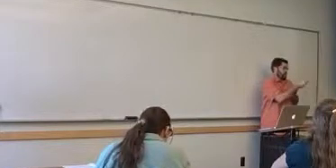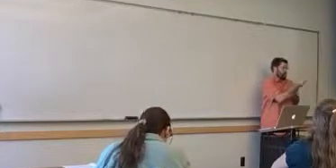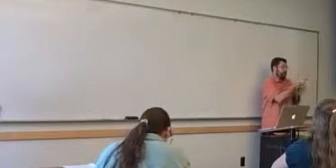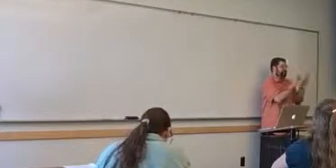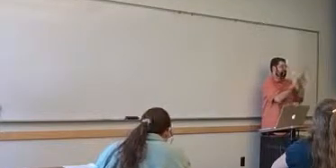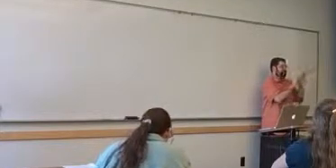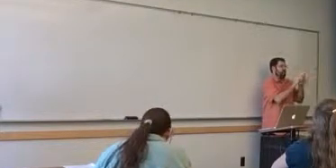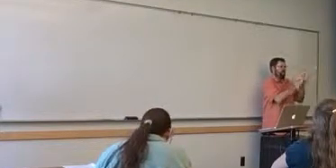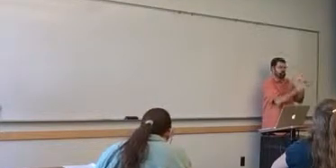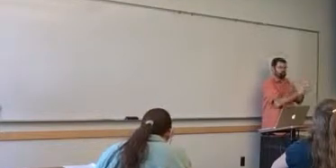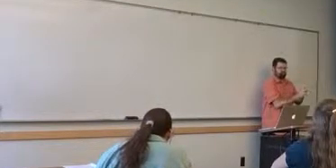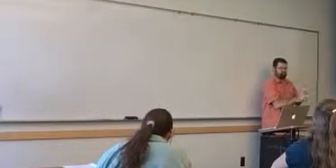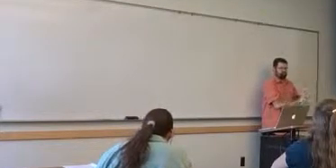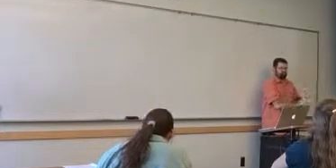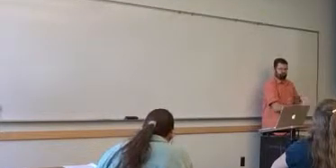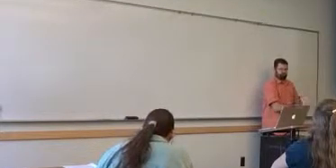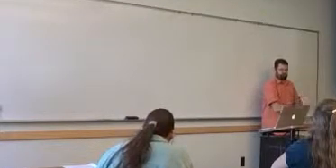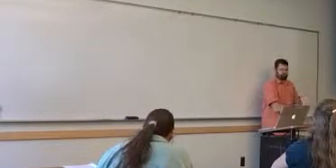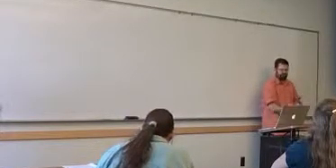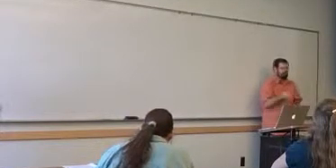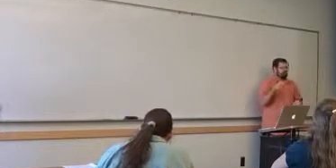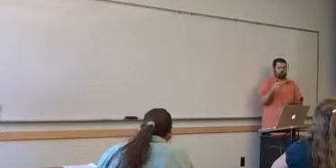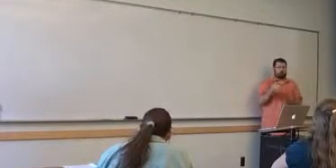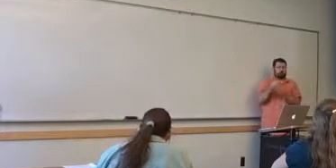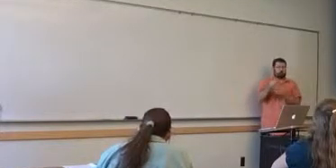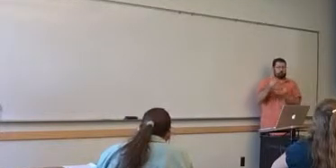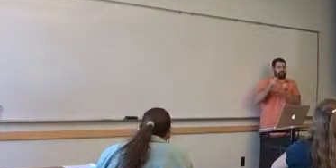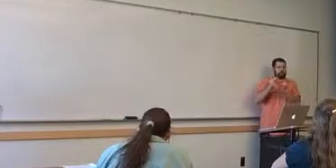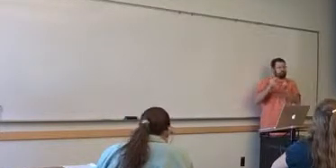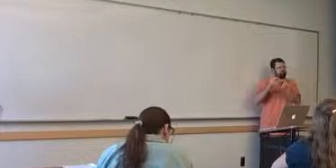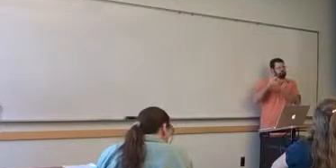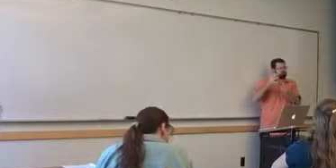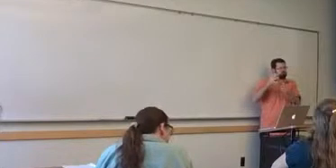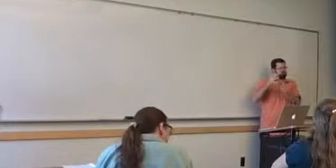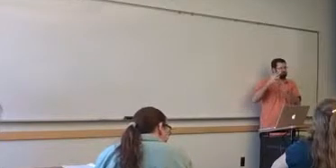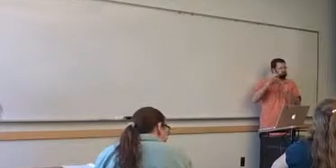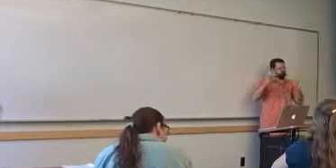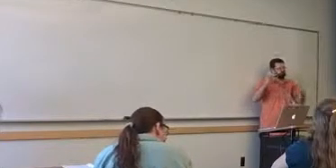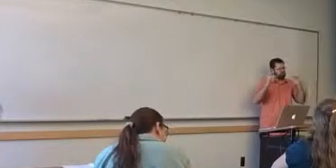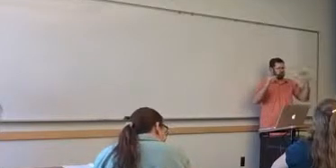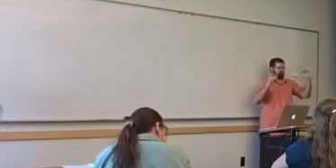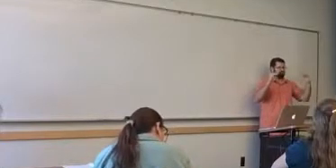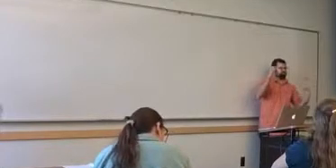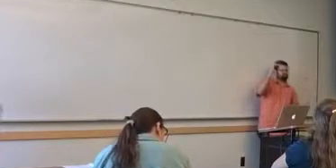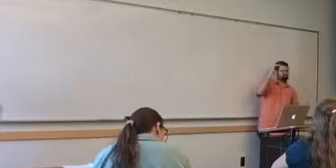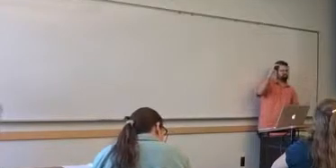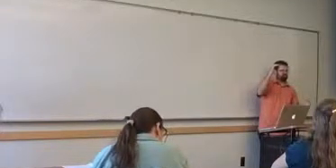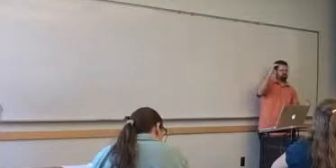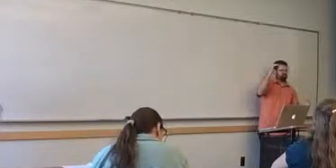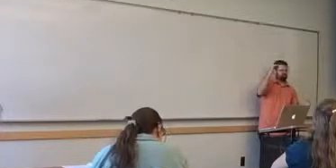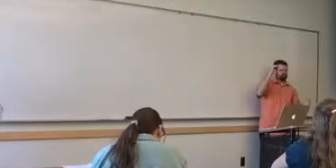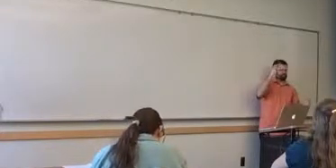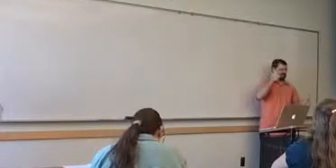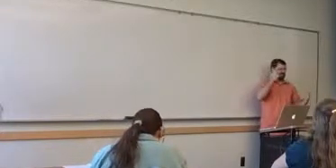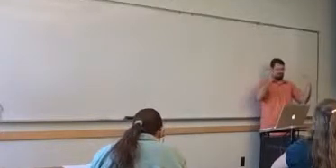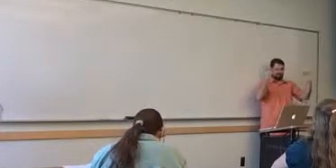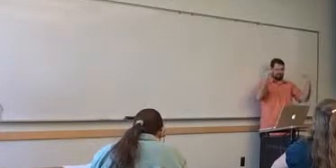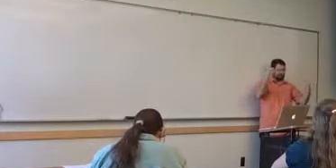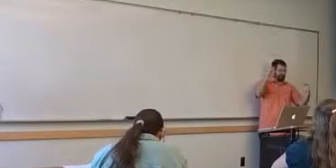can maybe say, as I buy this, the value goes down. But here I buy it, the value goes up. But where I sign the value goes down, where the value